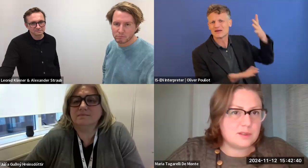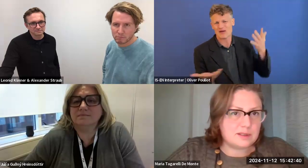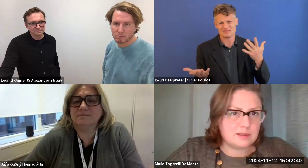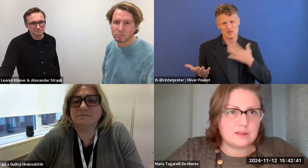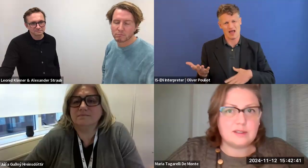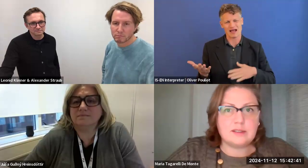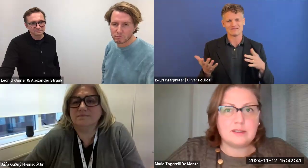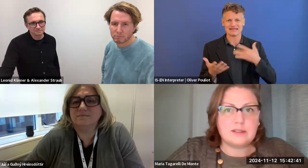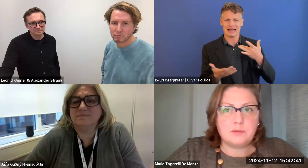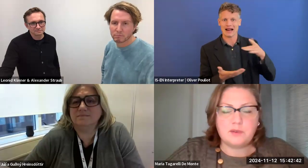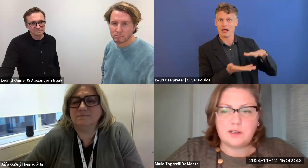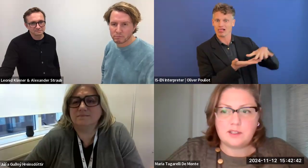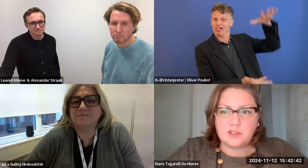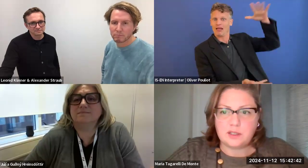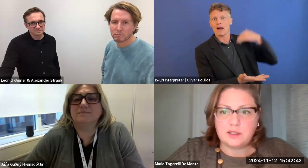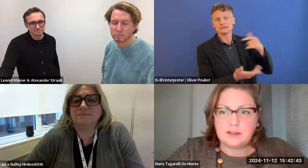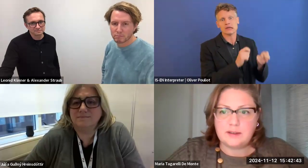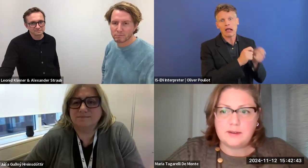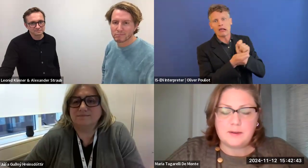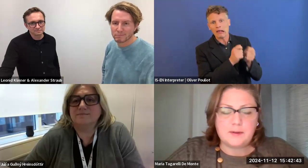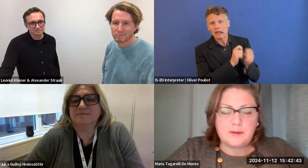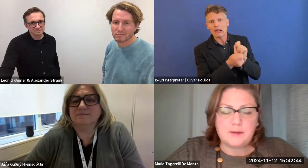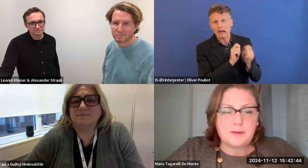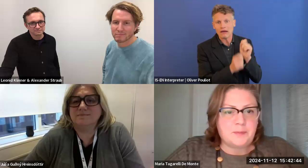more tools to improve our teaching.